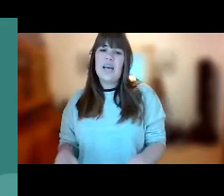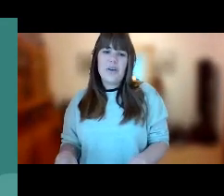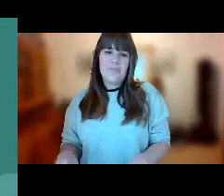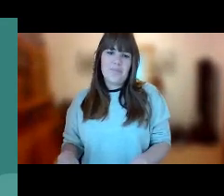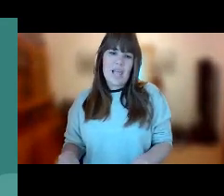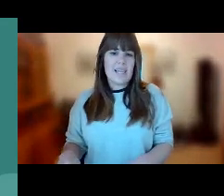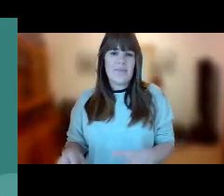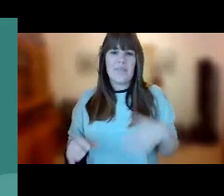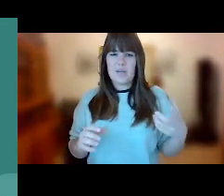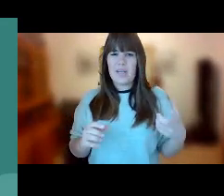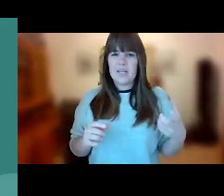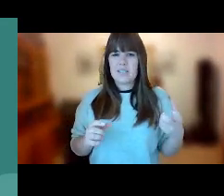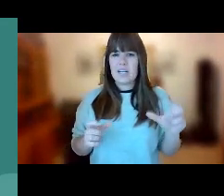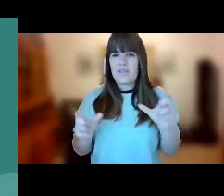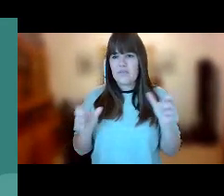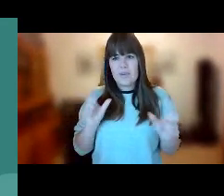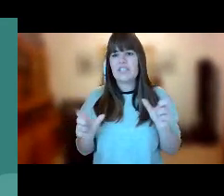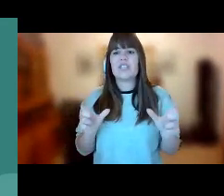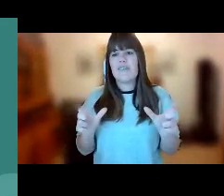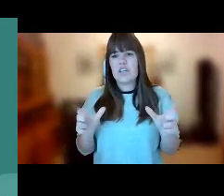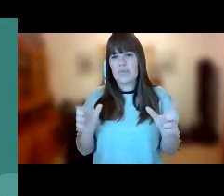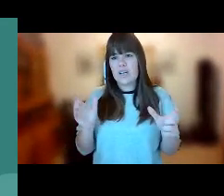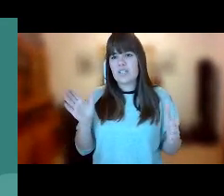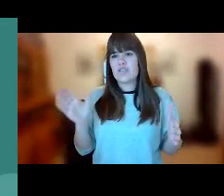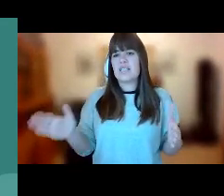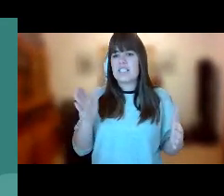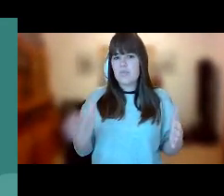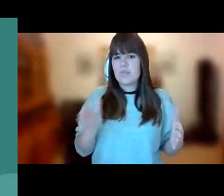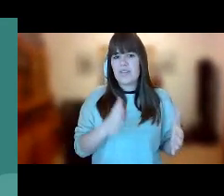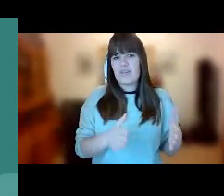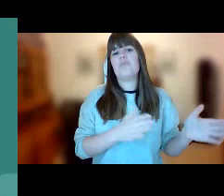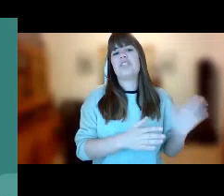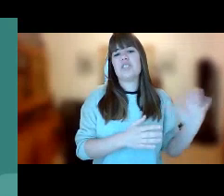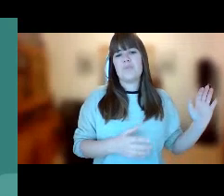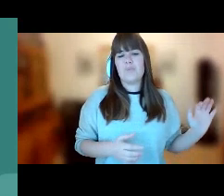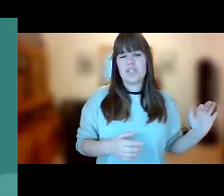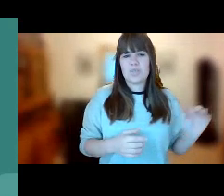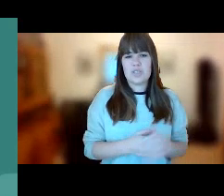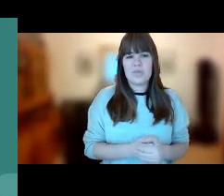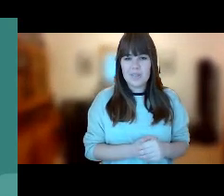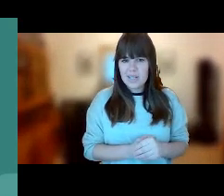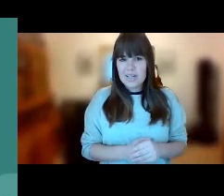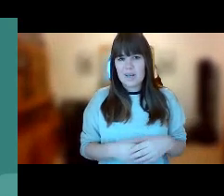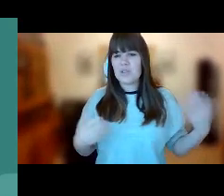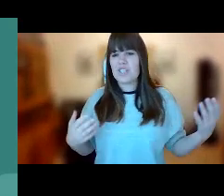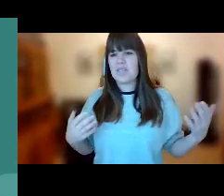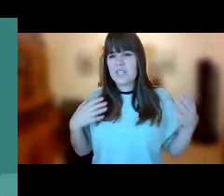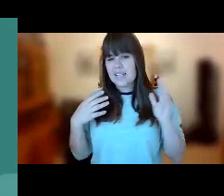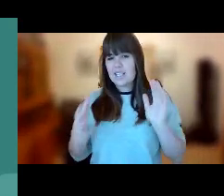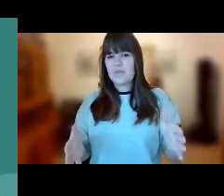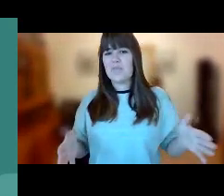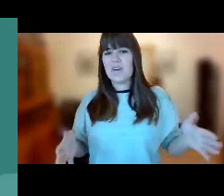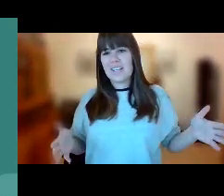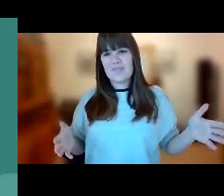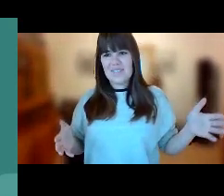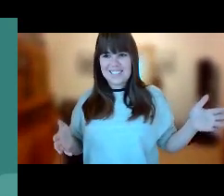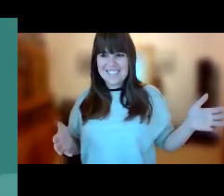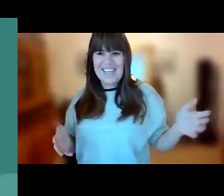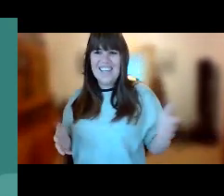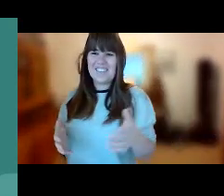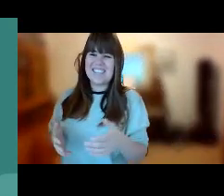language, again, thinking about those kind of information carrying words, trying to simplify information as much as possible. I'm conscious I'm saying this and I'm